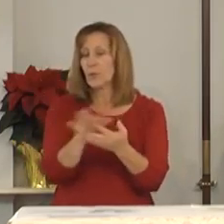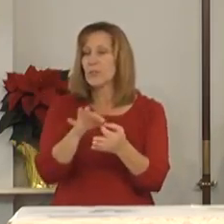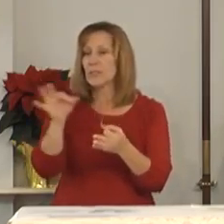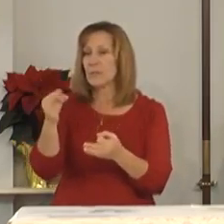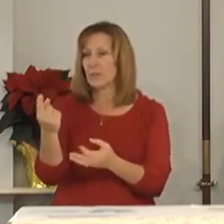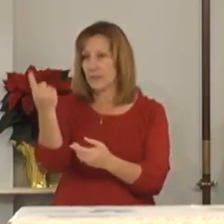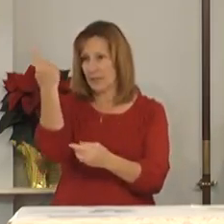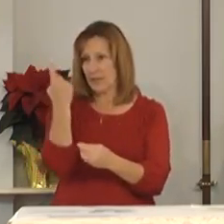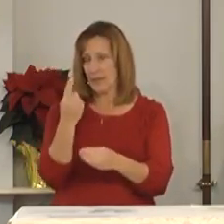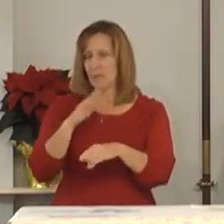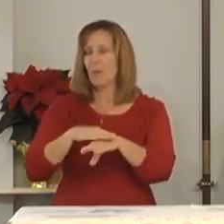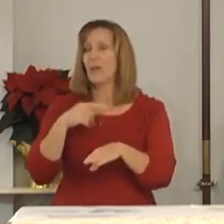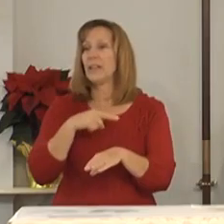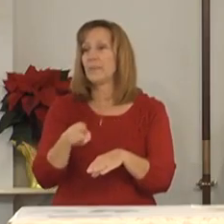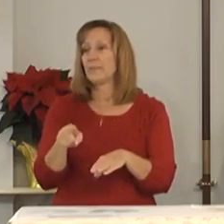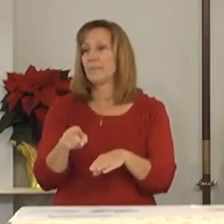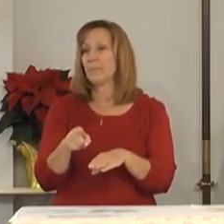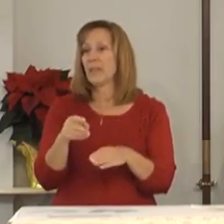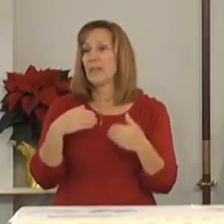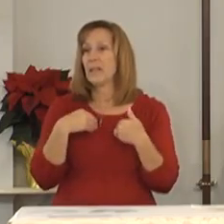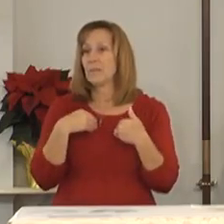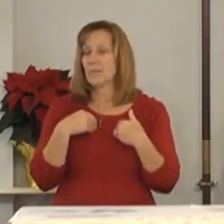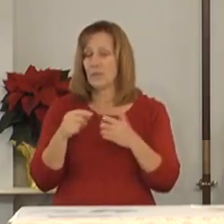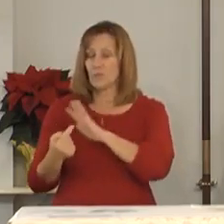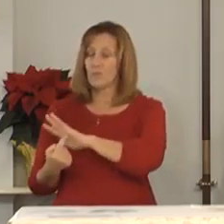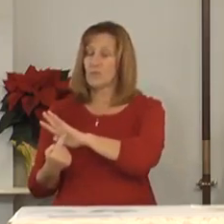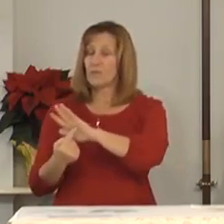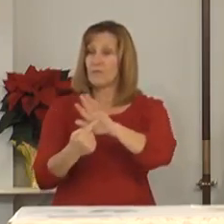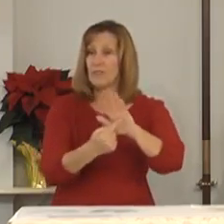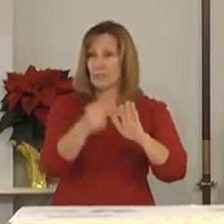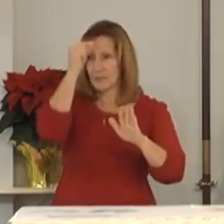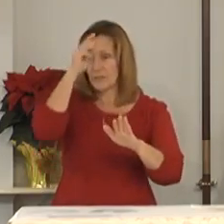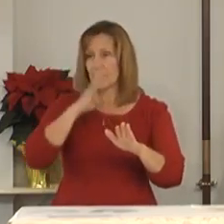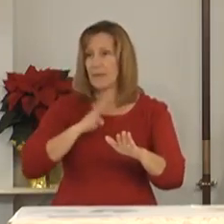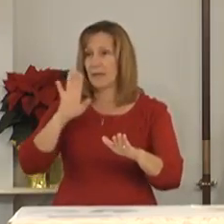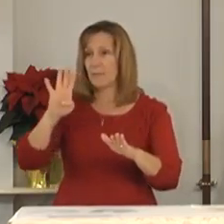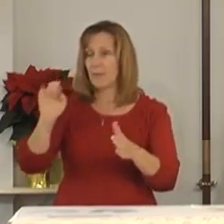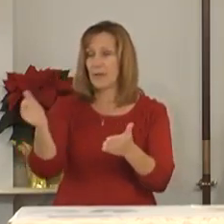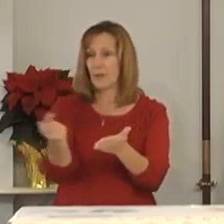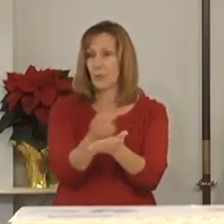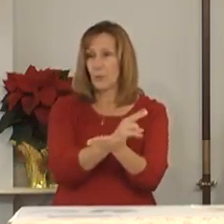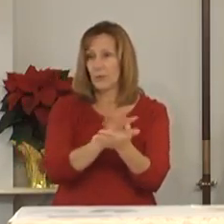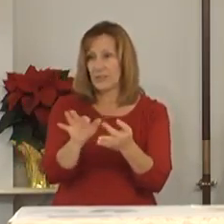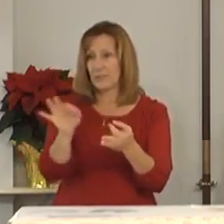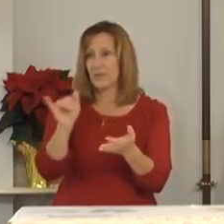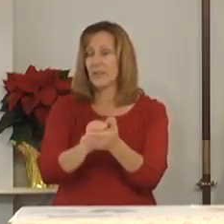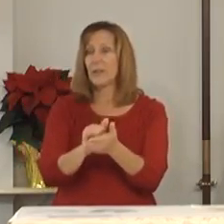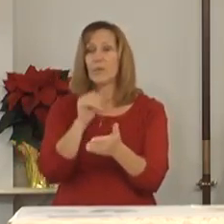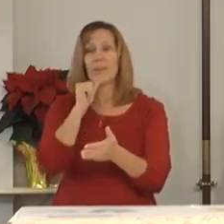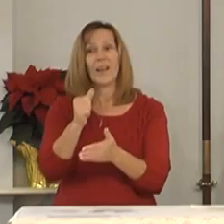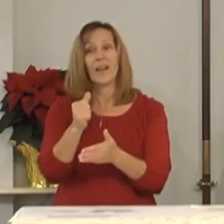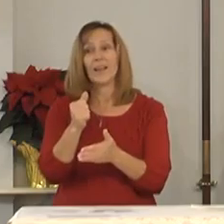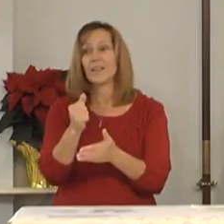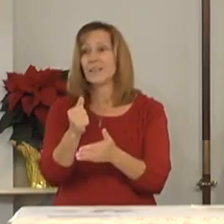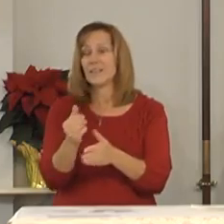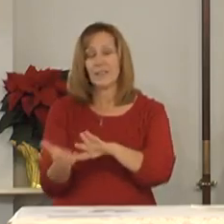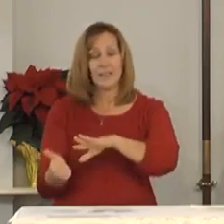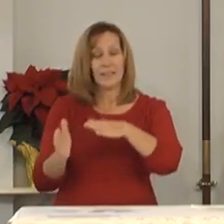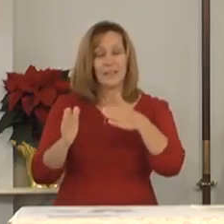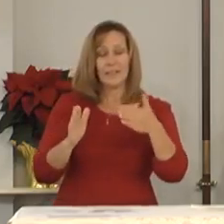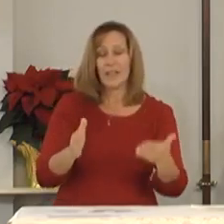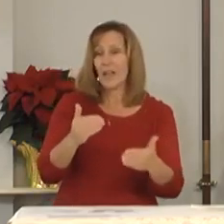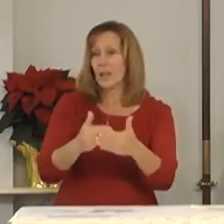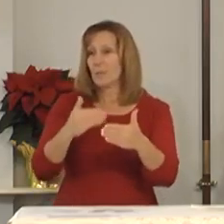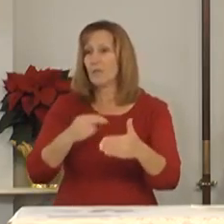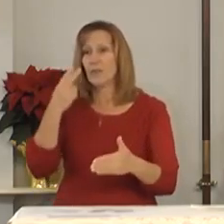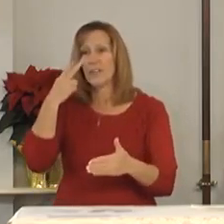him. And it had been revealed to him by the Holy Spirit that he would not see death before